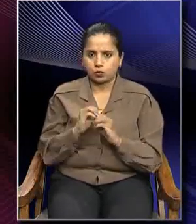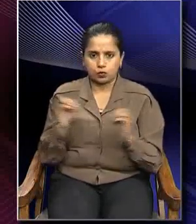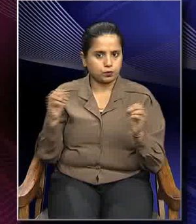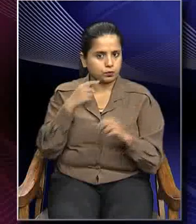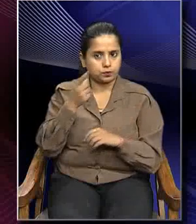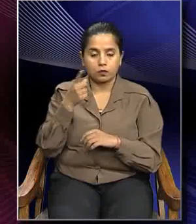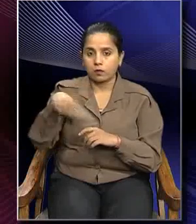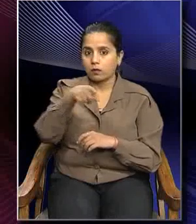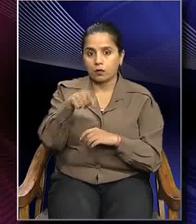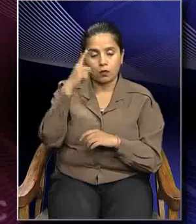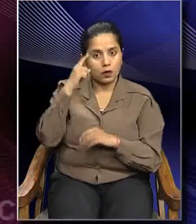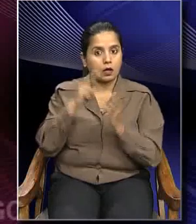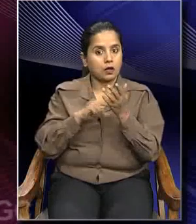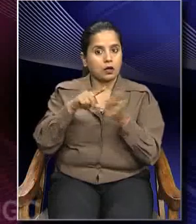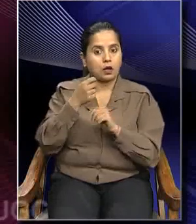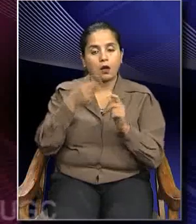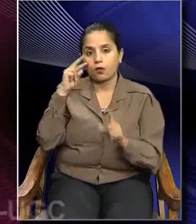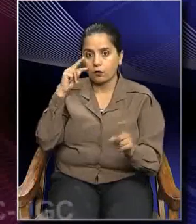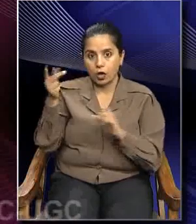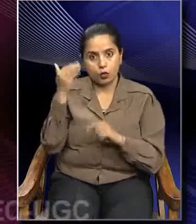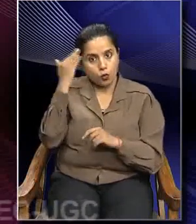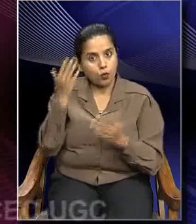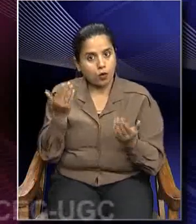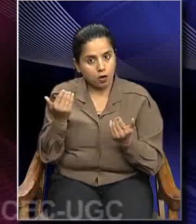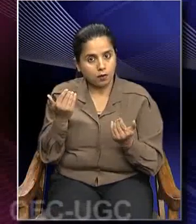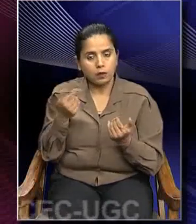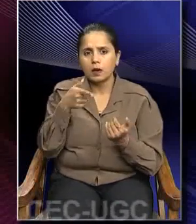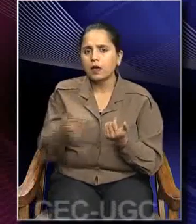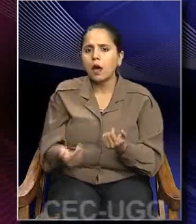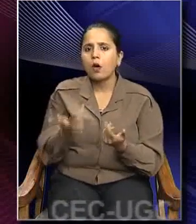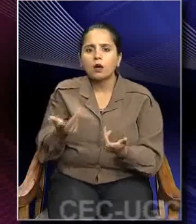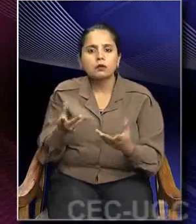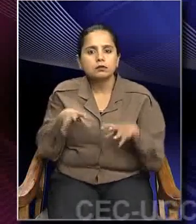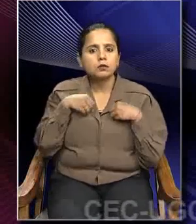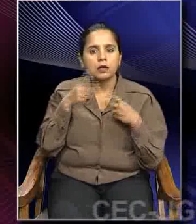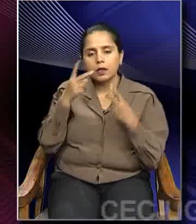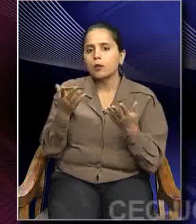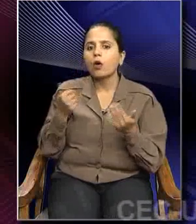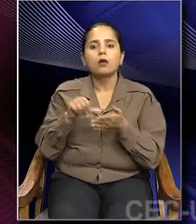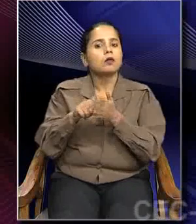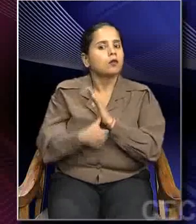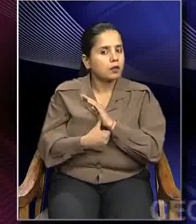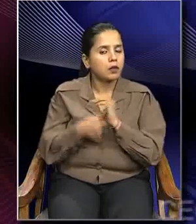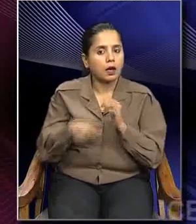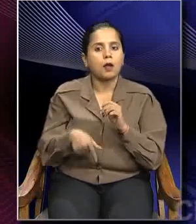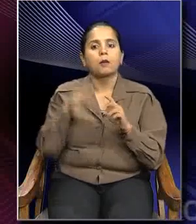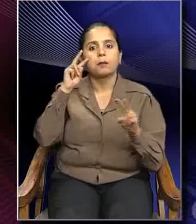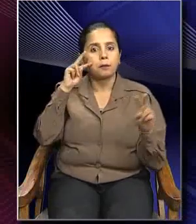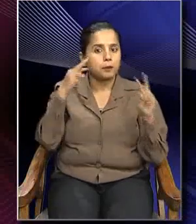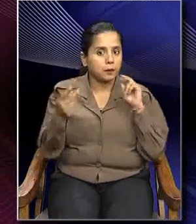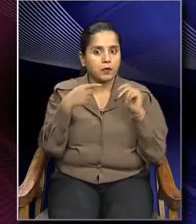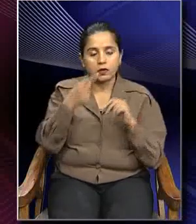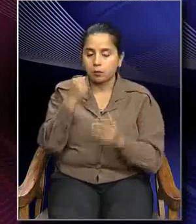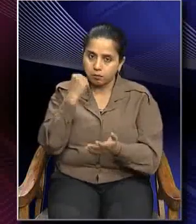You cannot know negation from perception, as it cannot be perceived, since in perception there has to be